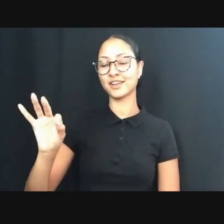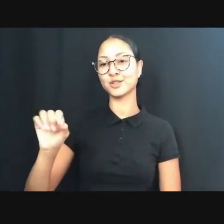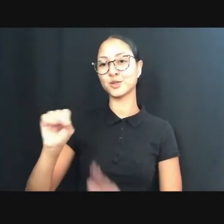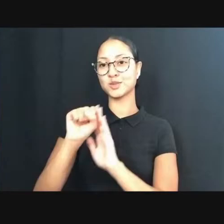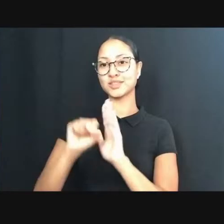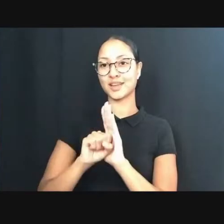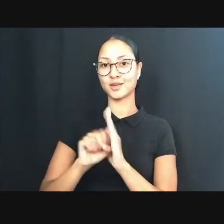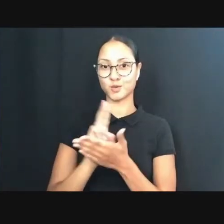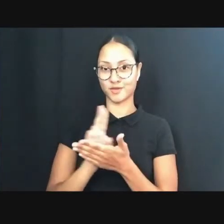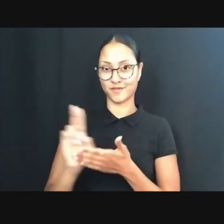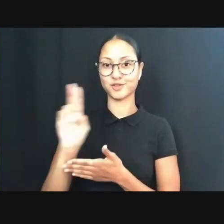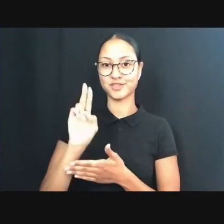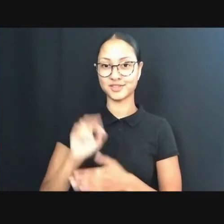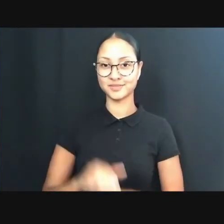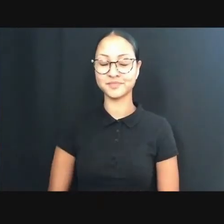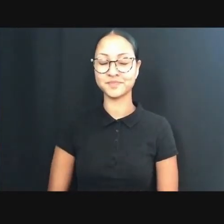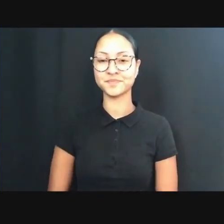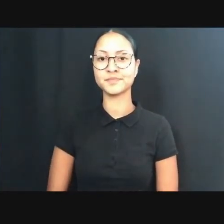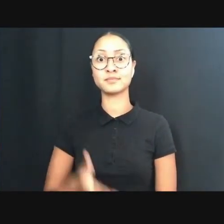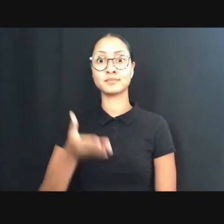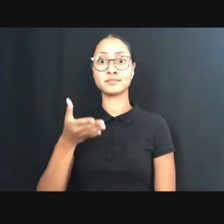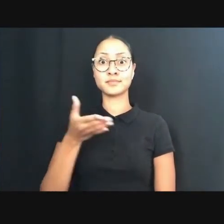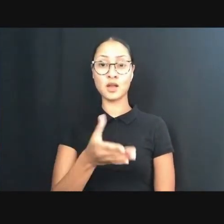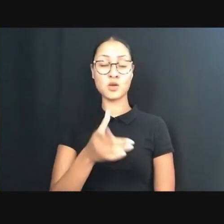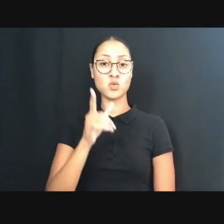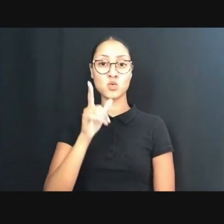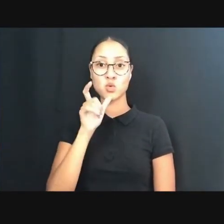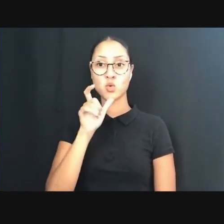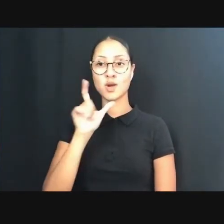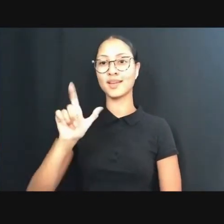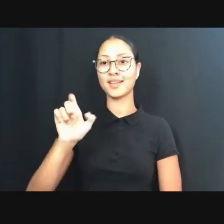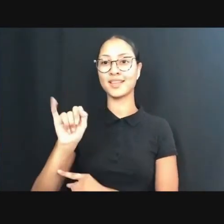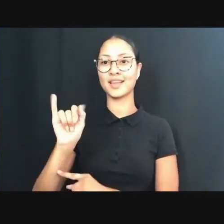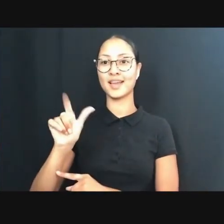the class was Layla Jenkins. Layla Jenkins is